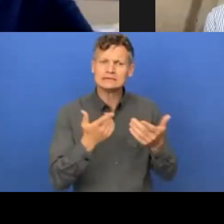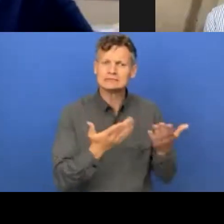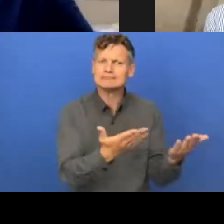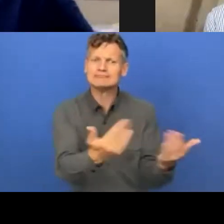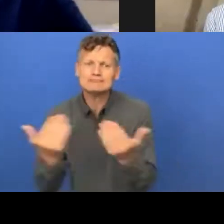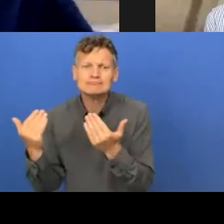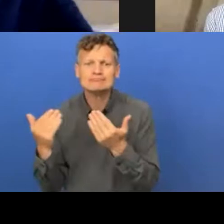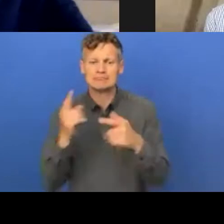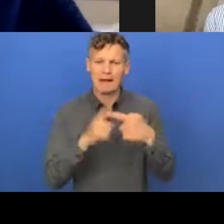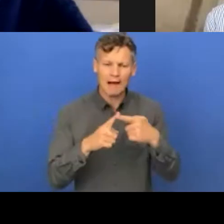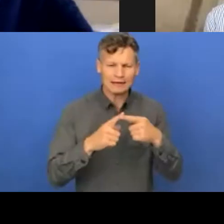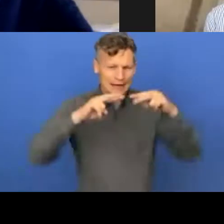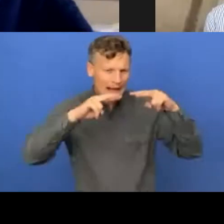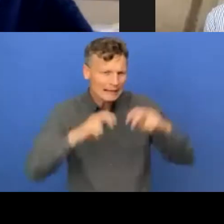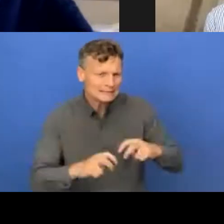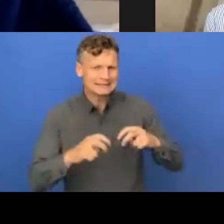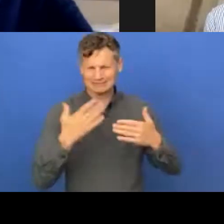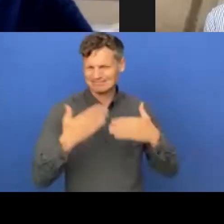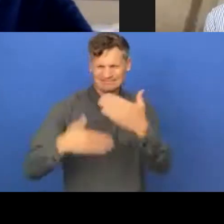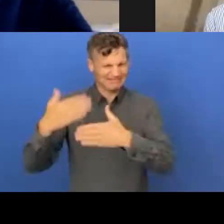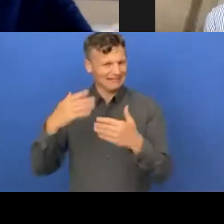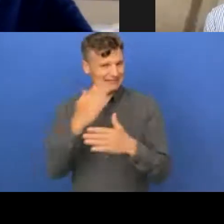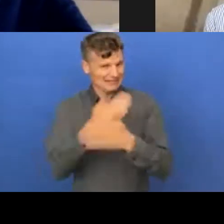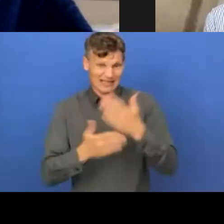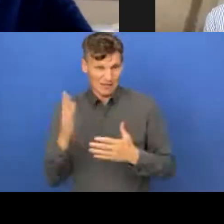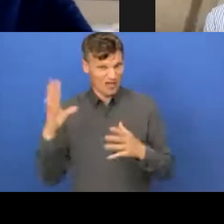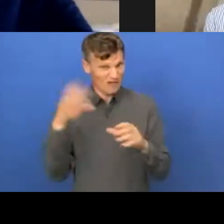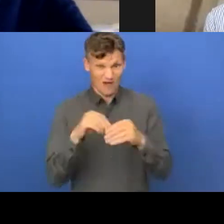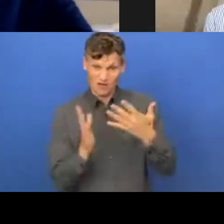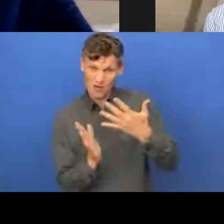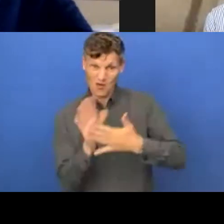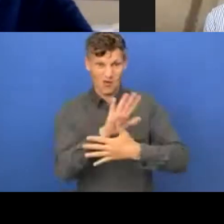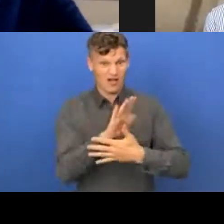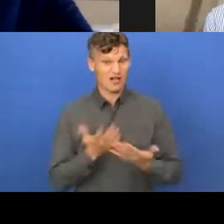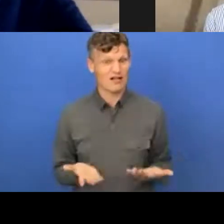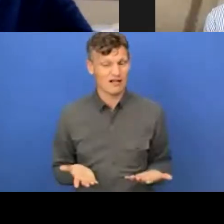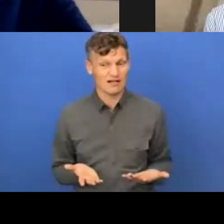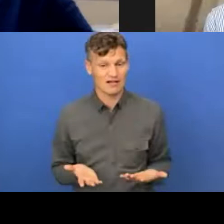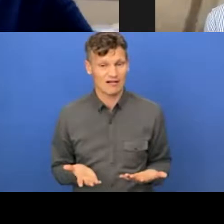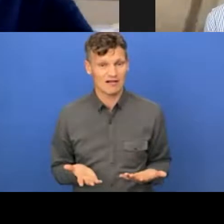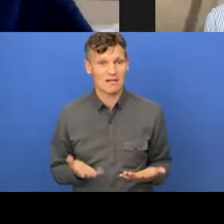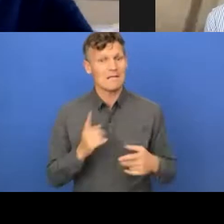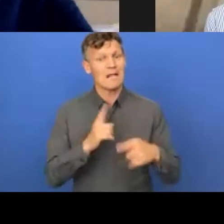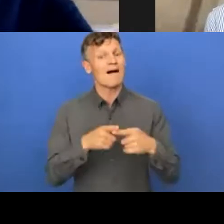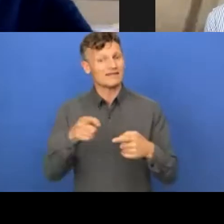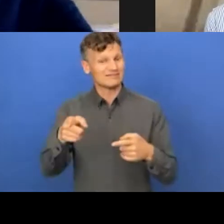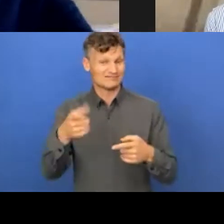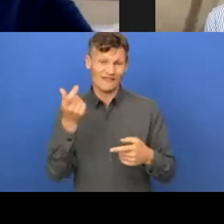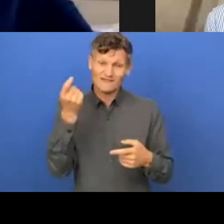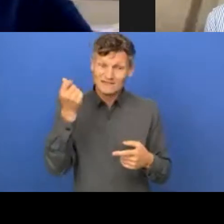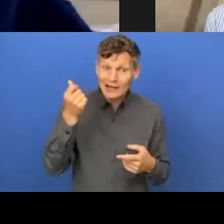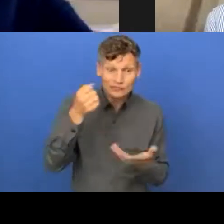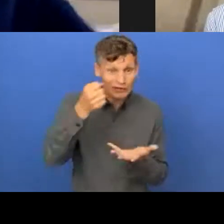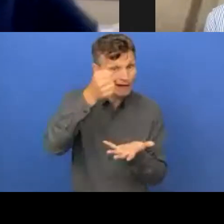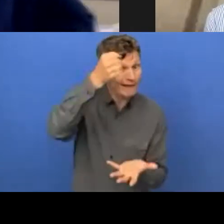need for skills and resources, including human resources, but also financial resources to make